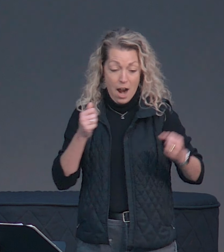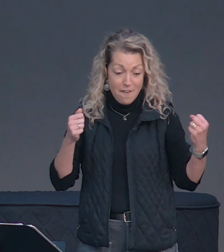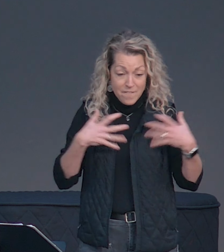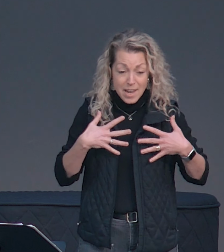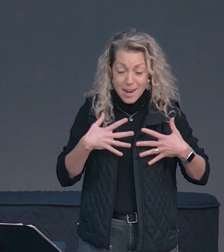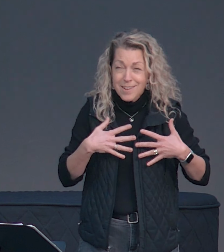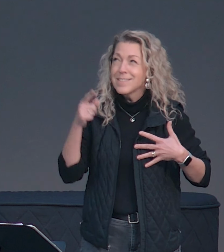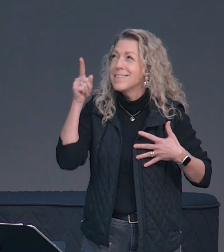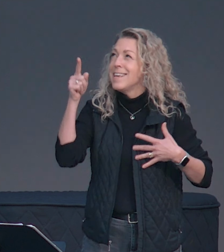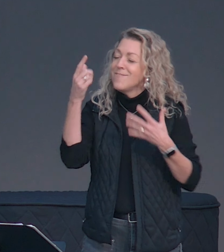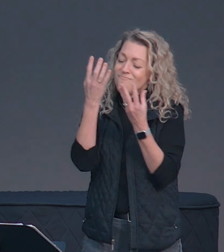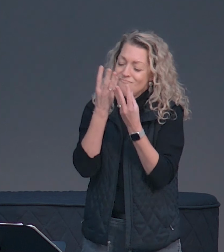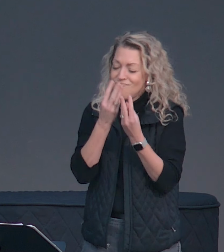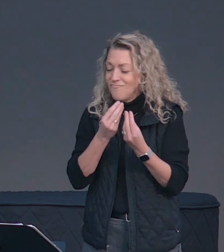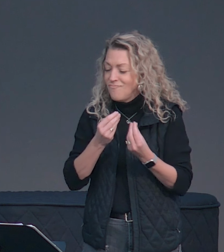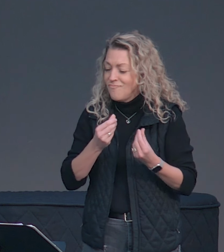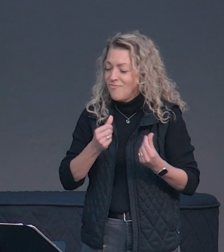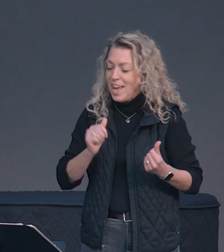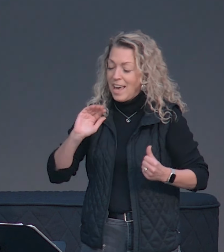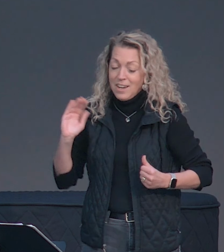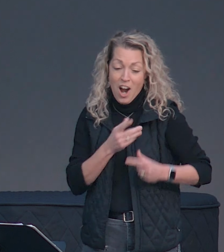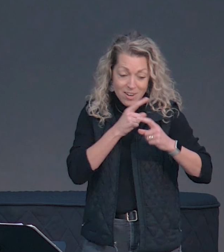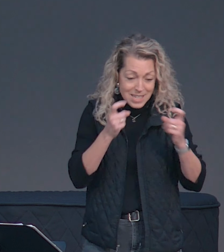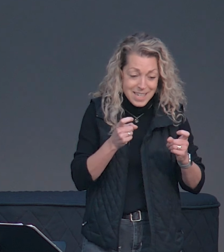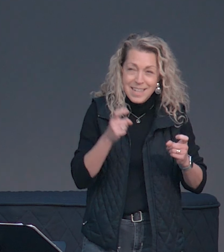The Lord, the Most High, is